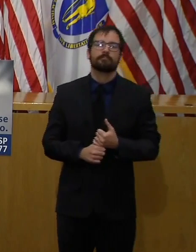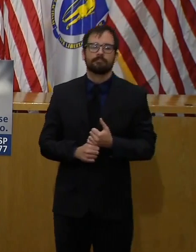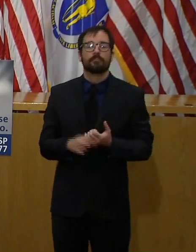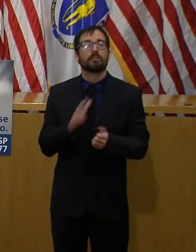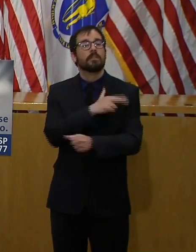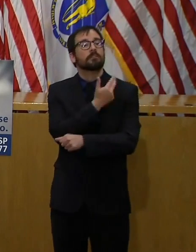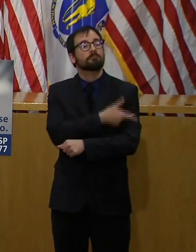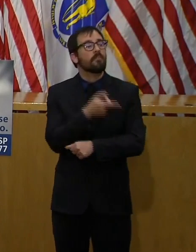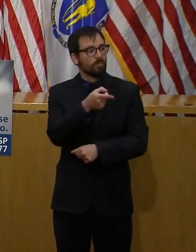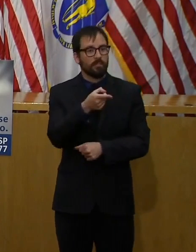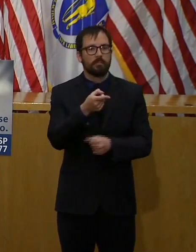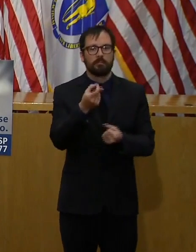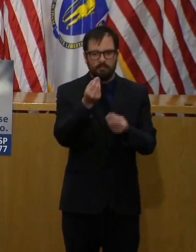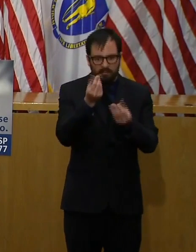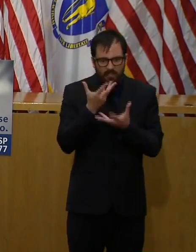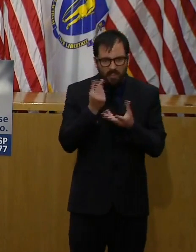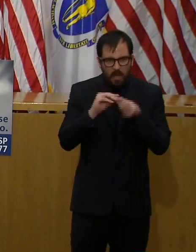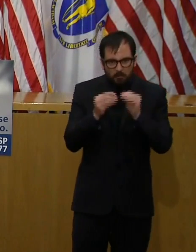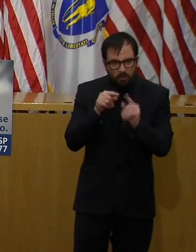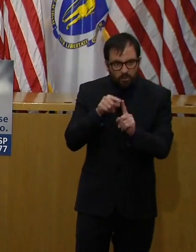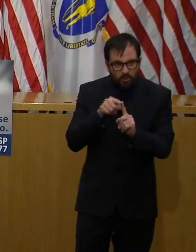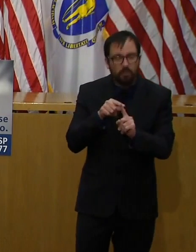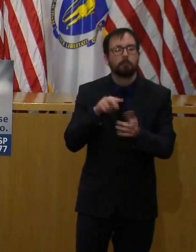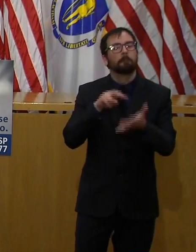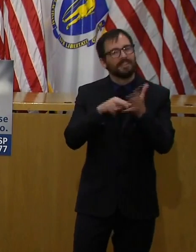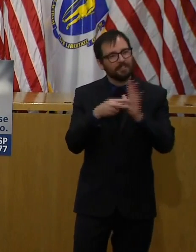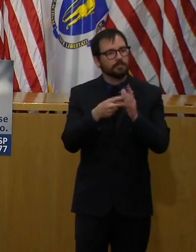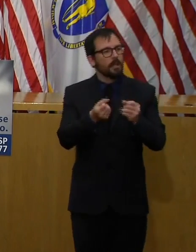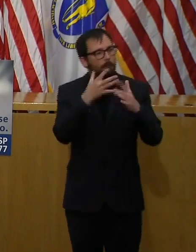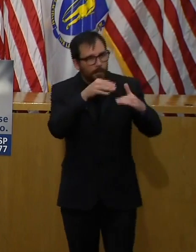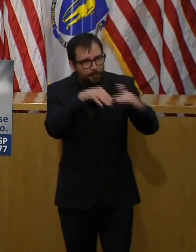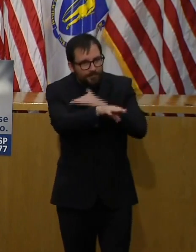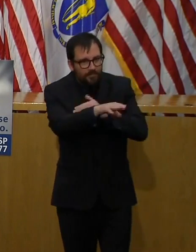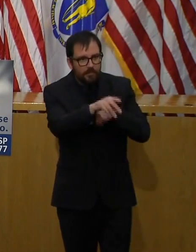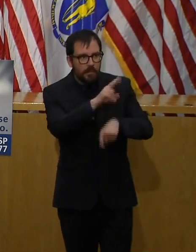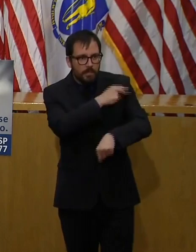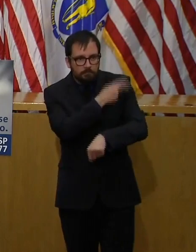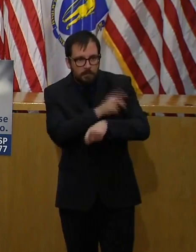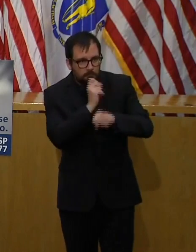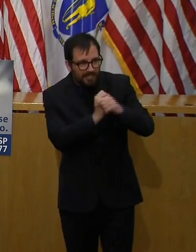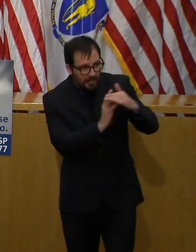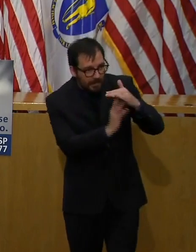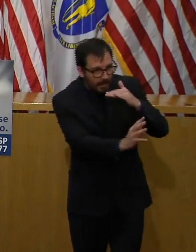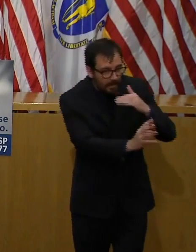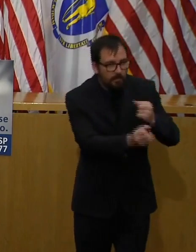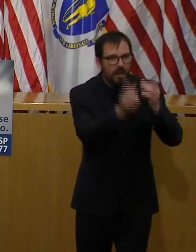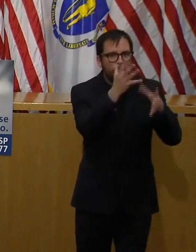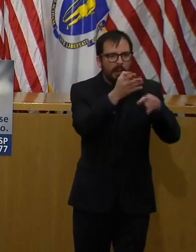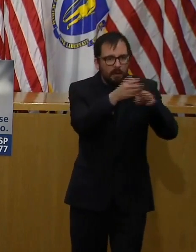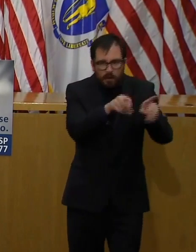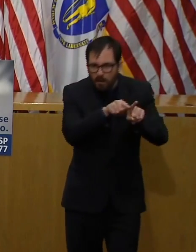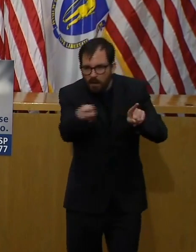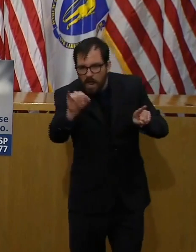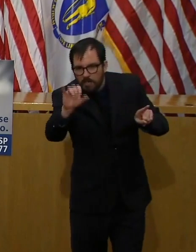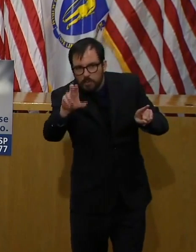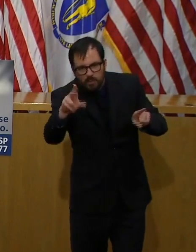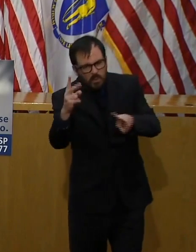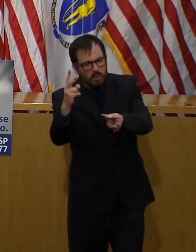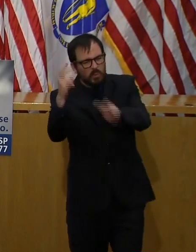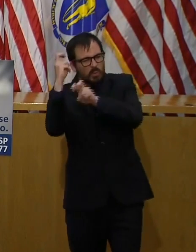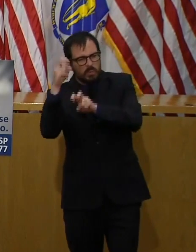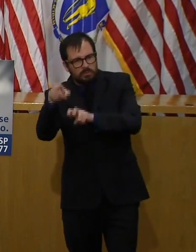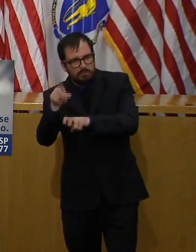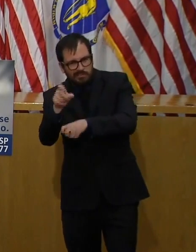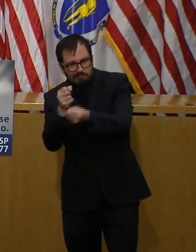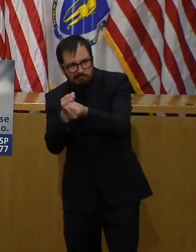very accurate data. So it's really just a replacement, because if you looked at it, it was like, I can't remember what the number was, but it was like probably